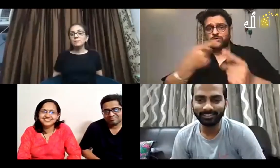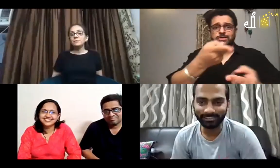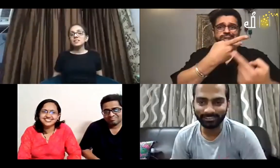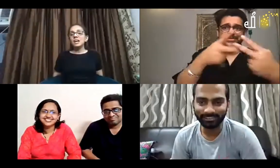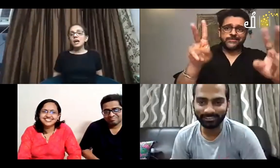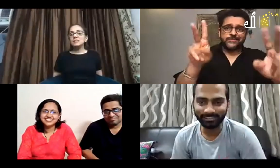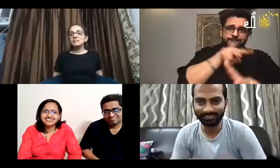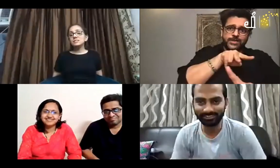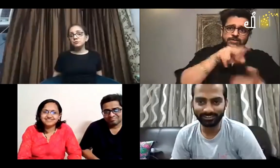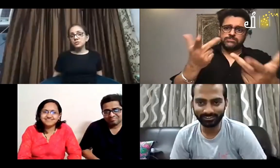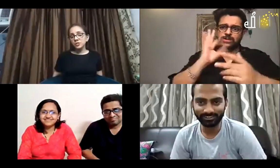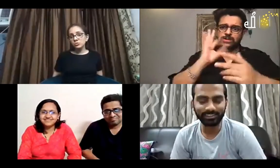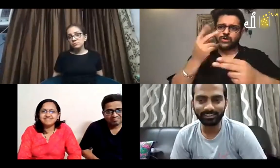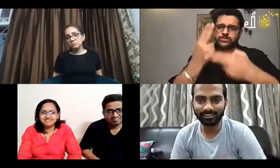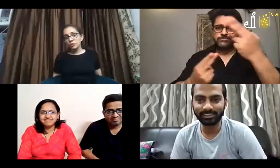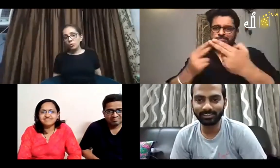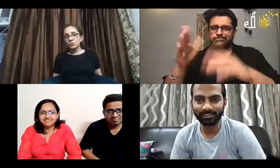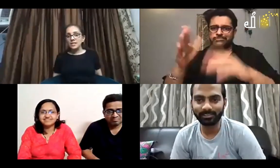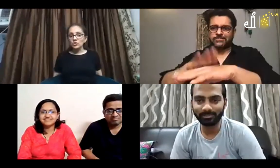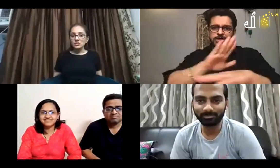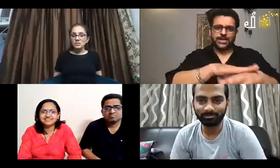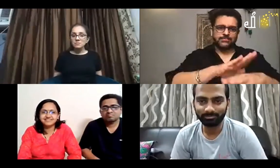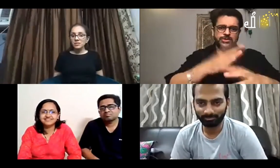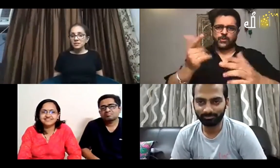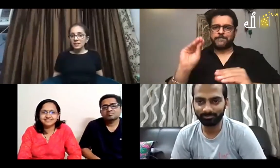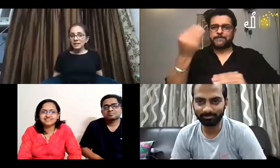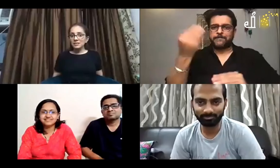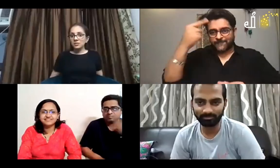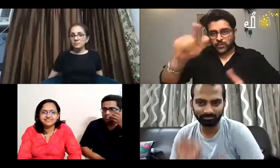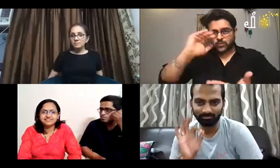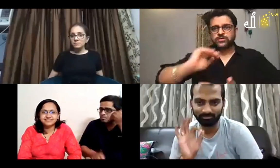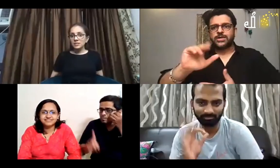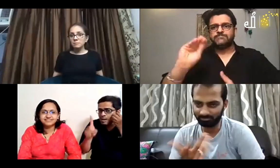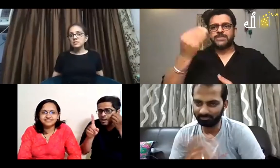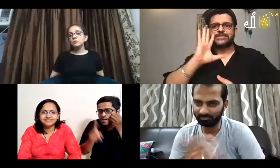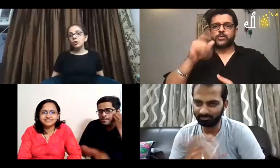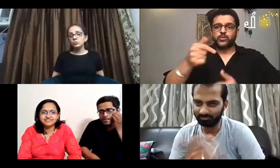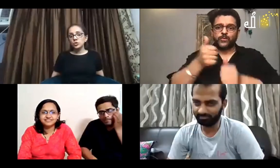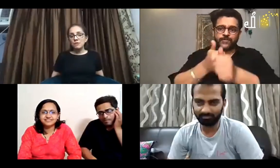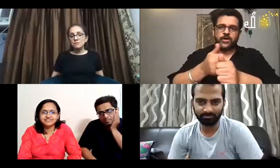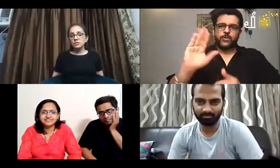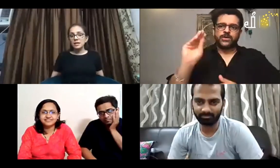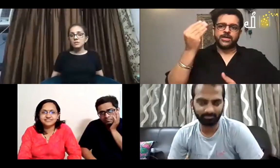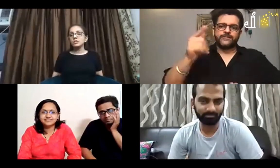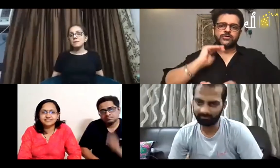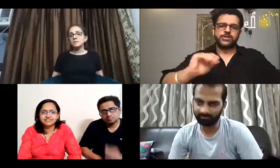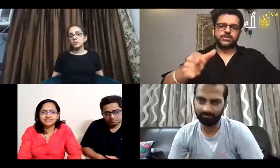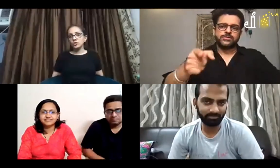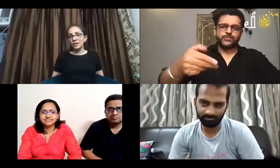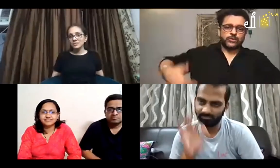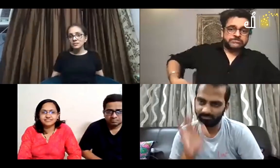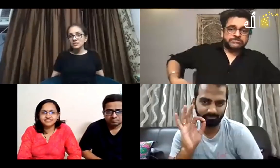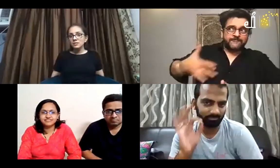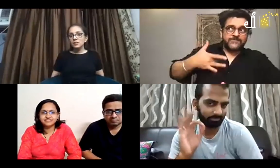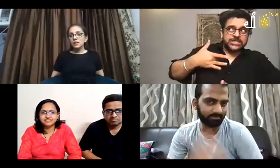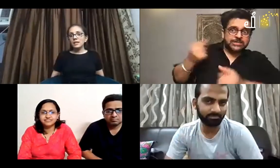Yeah. There's a different view from both the sections, and best for you have to decide what's best for your